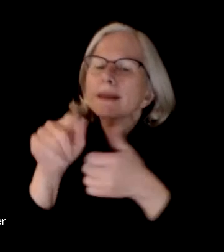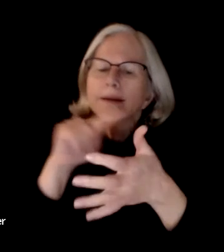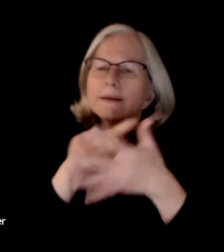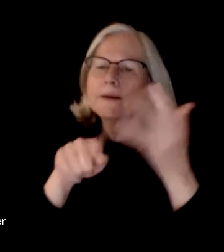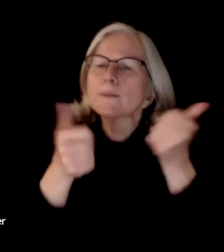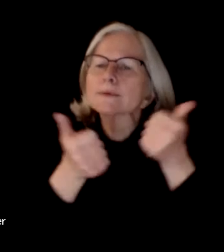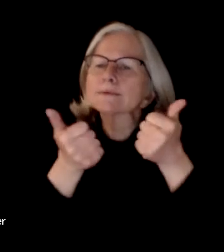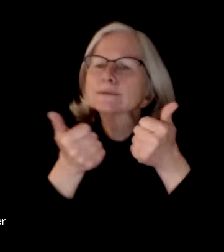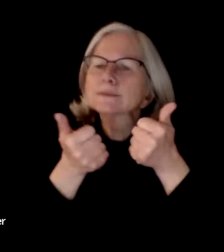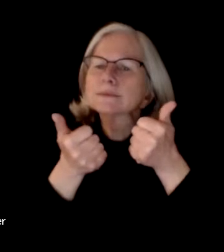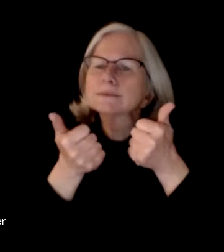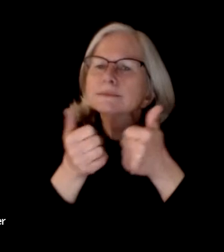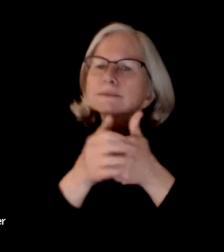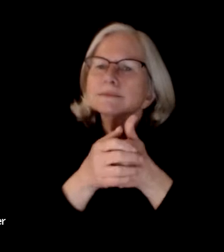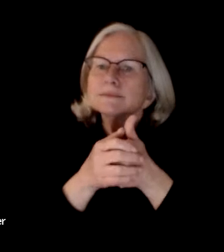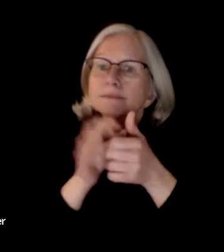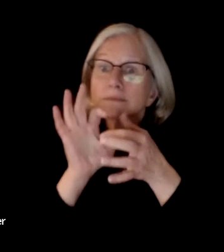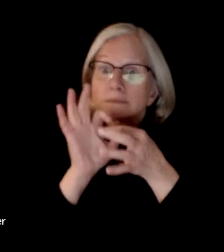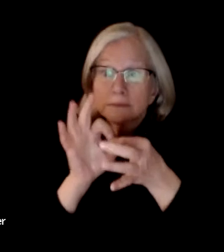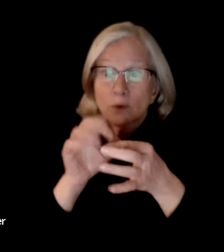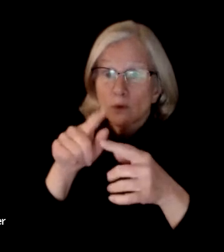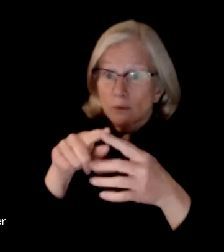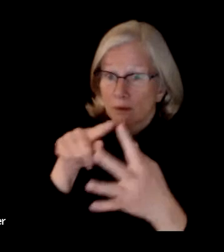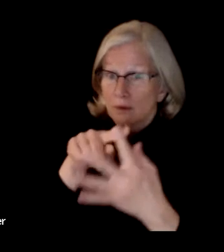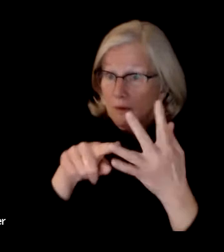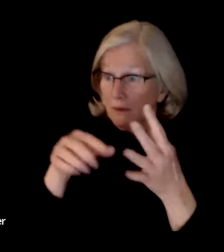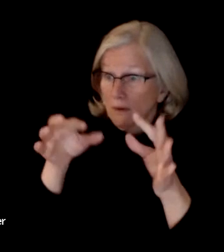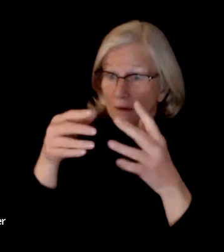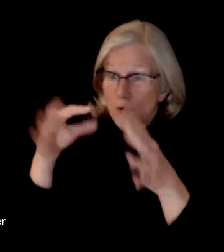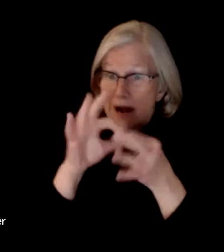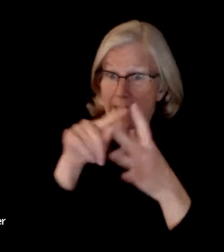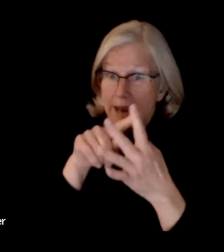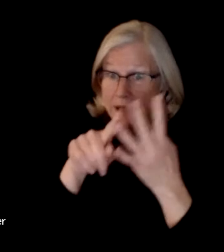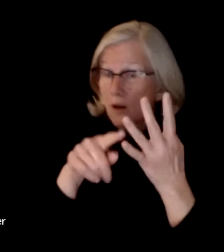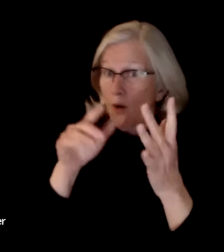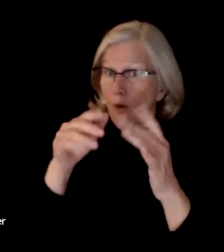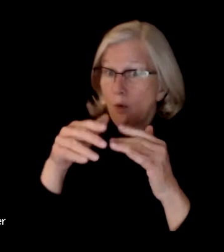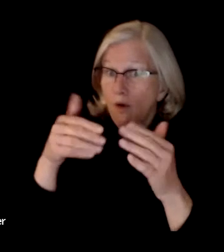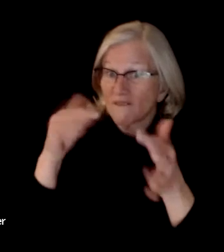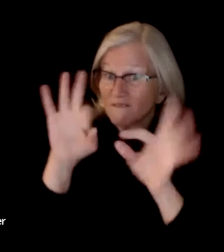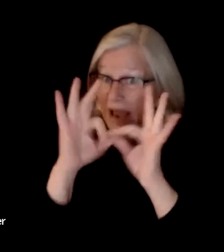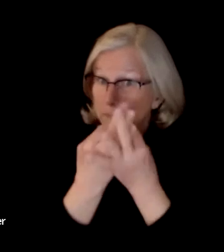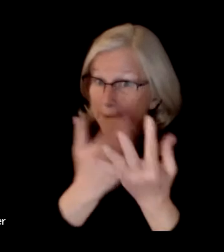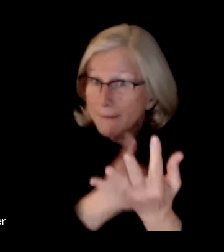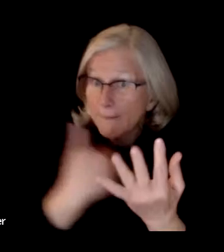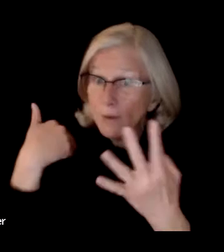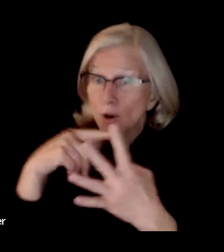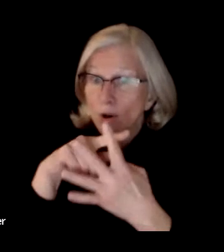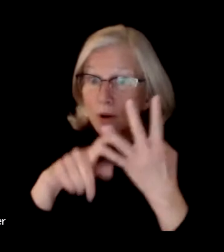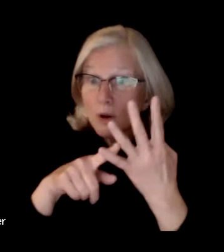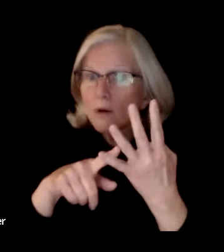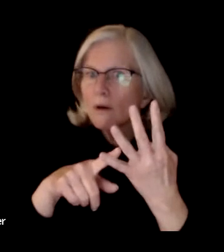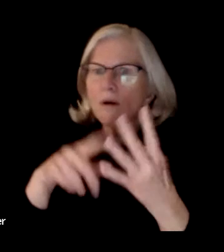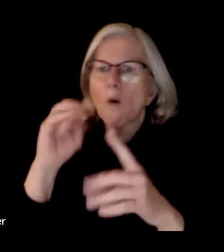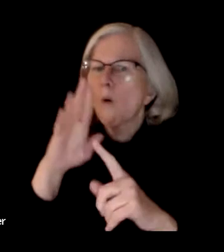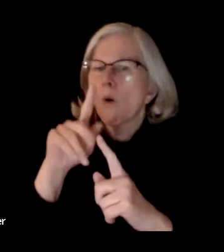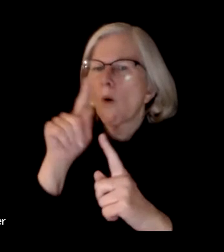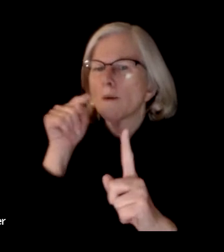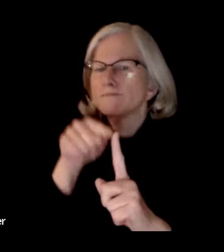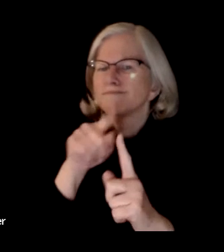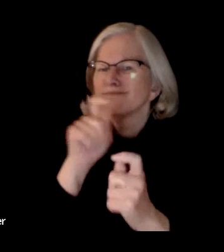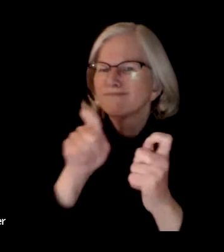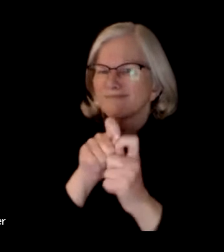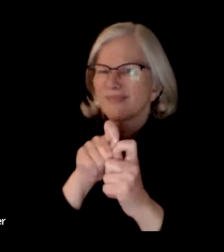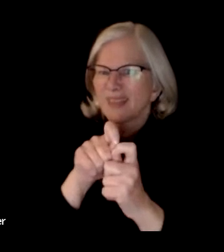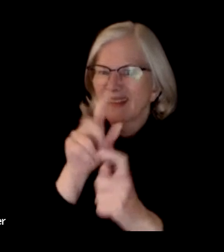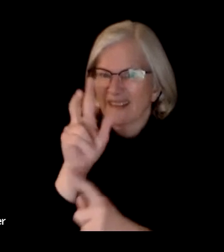or younger folks? Also, with this variant, we're seeing this one out of the UK. I know, Sarah,